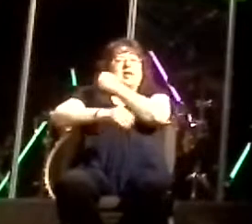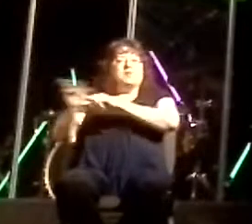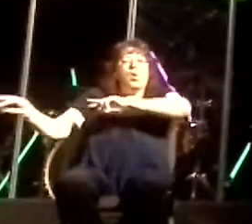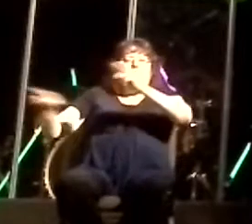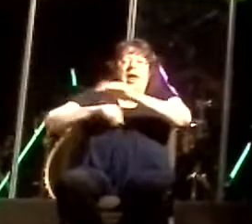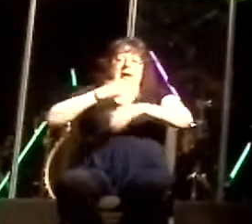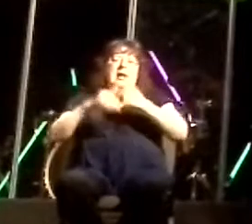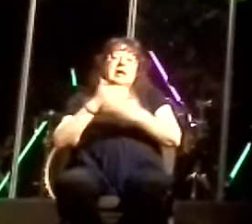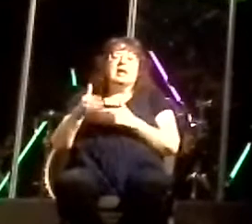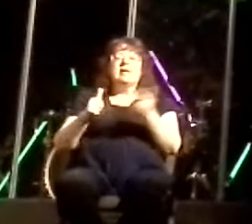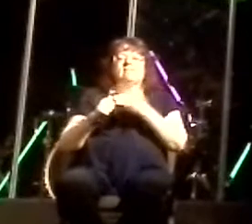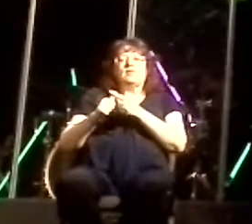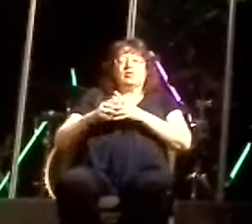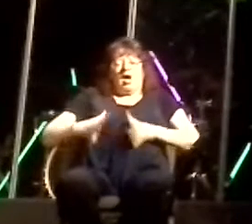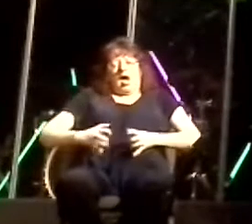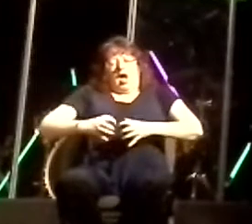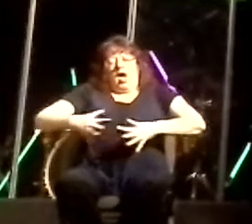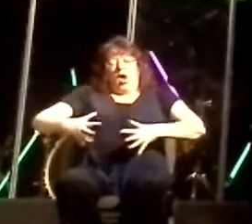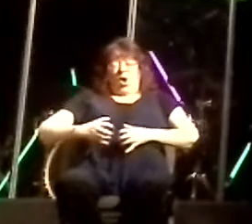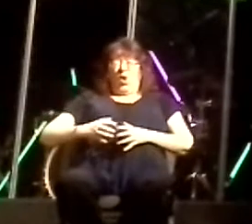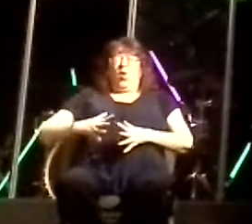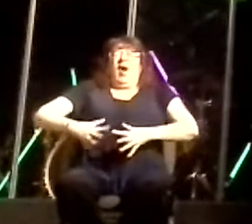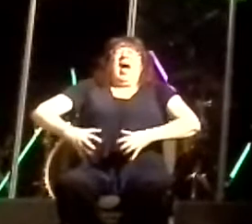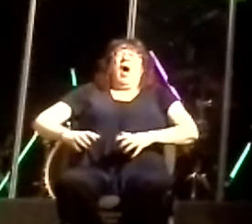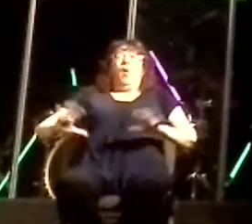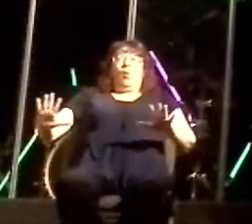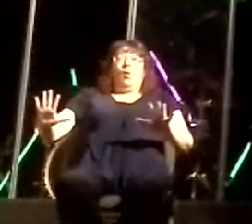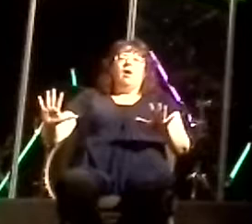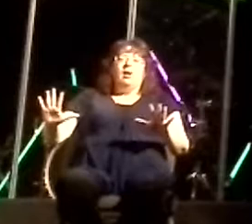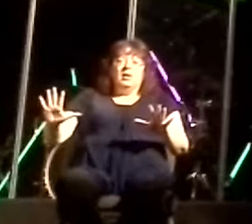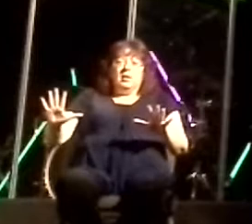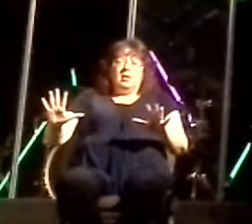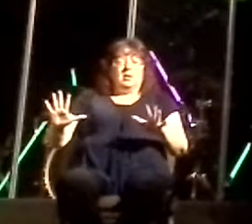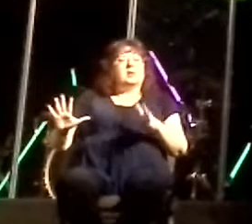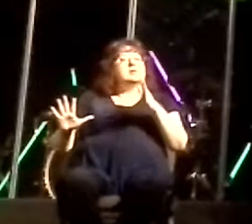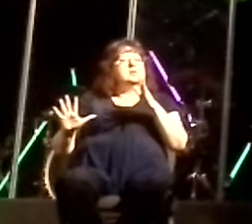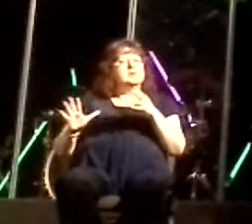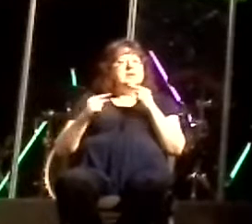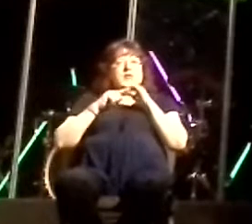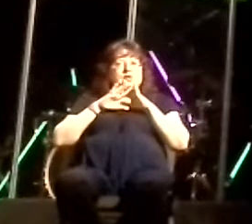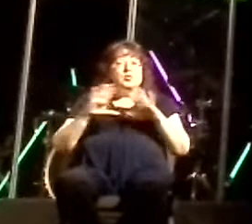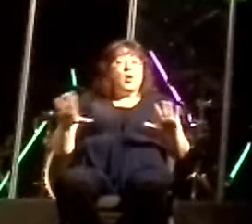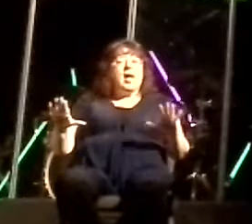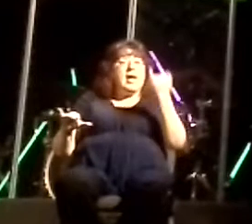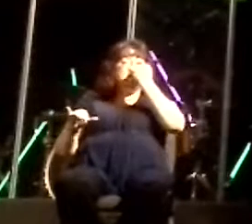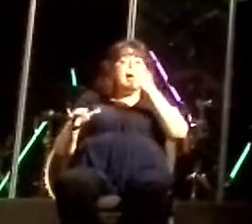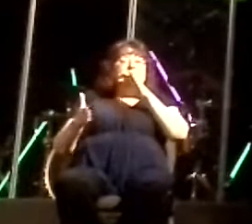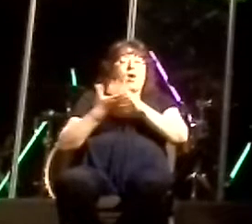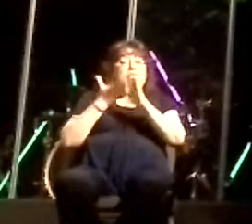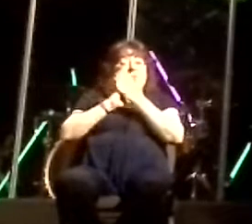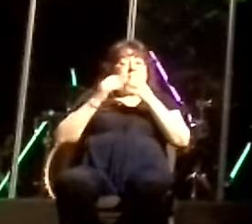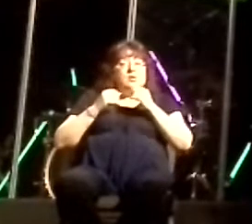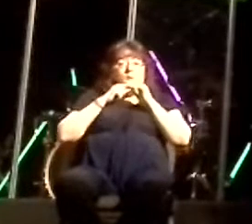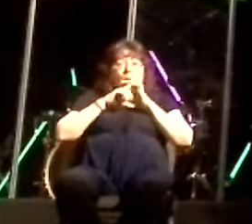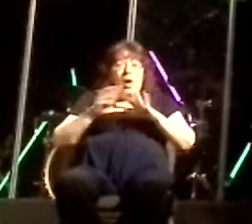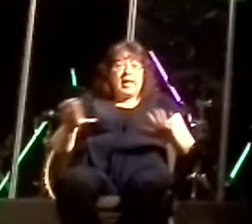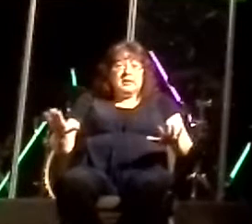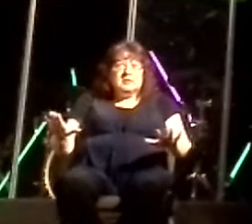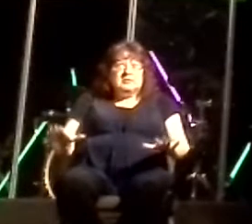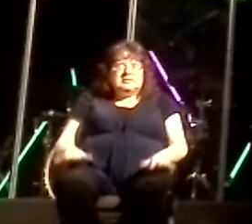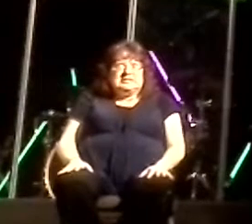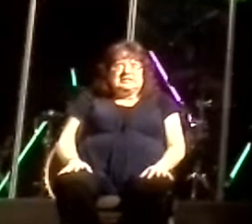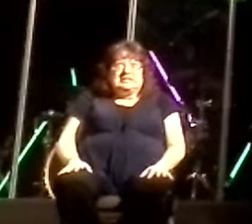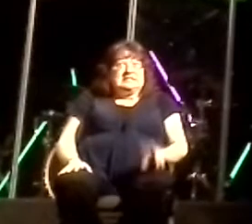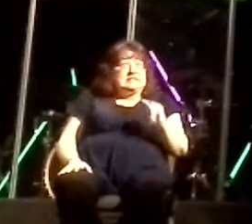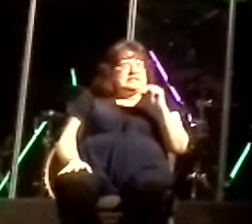ready to roll. And the first big contractions hit. Wow! And she gets quiet. And when my Italian wife gets quiet,